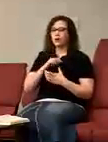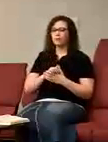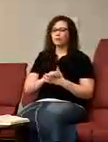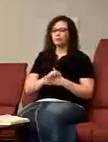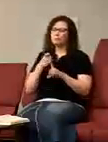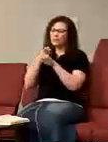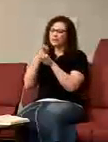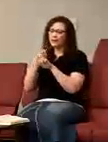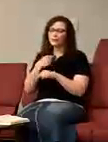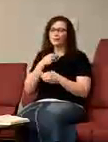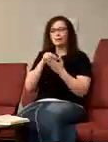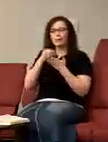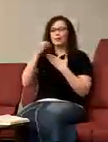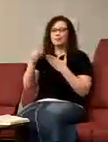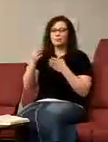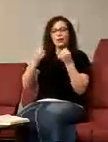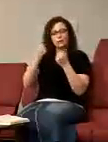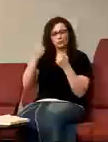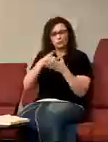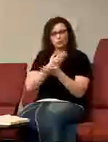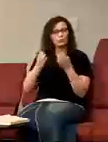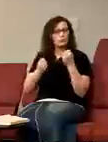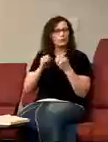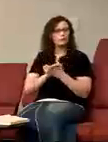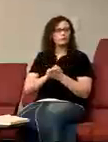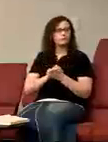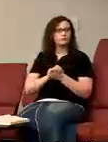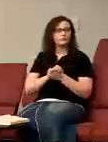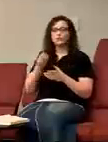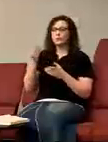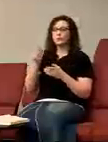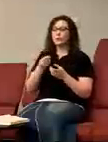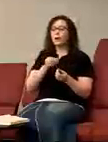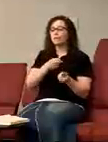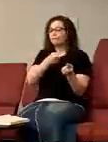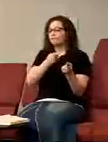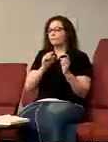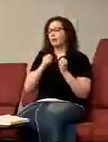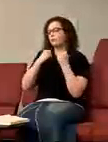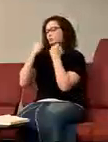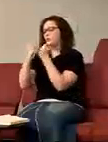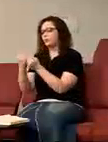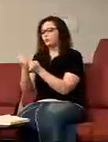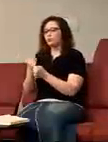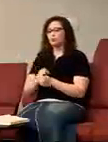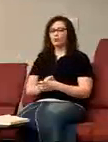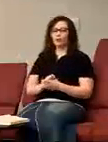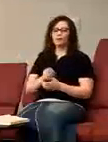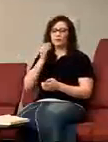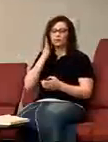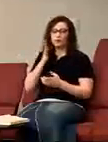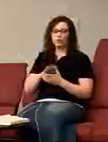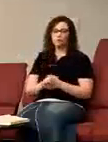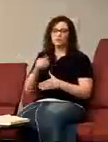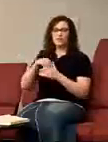you a real car. And so I'll take you down. So anyway, I'm coming home, and we go through this hailstorm. Knocks out a headlight, dings all over the car, every